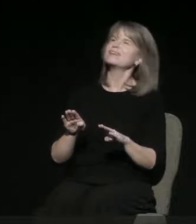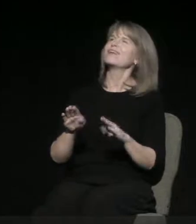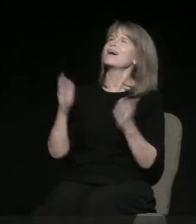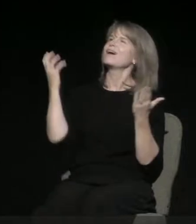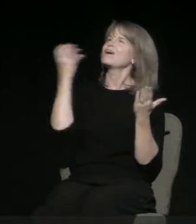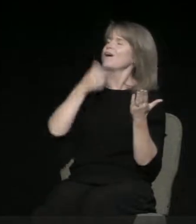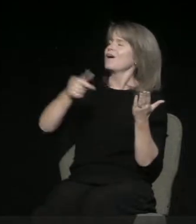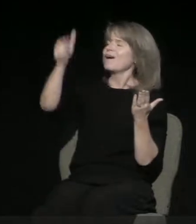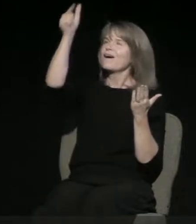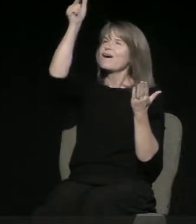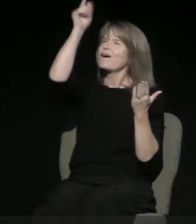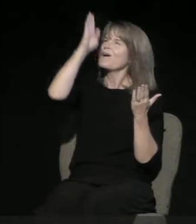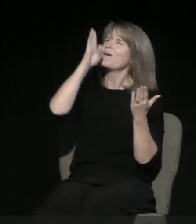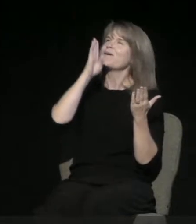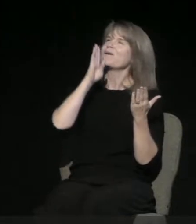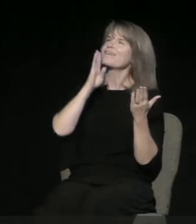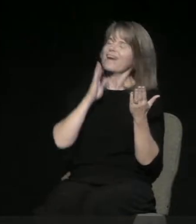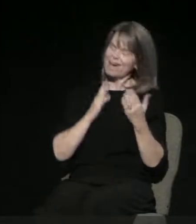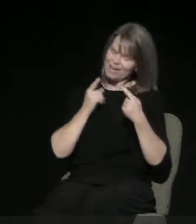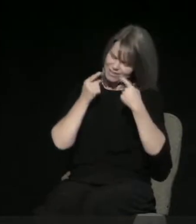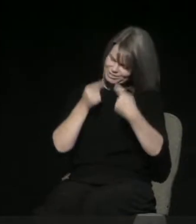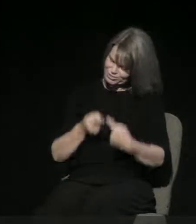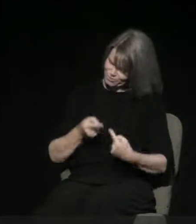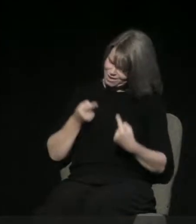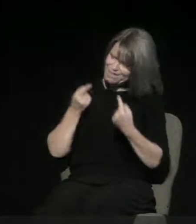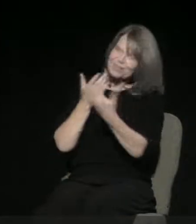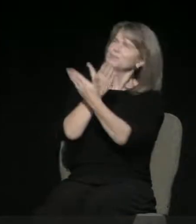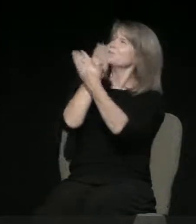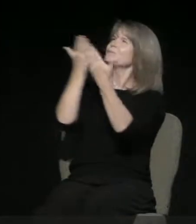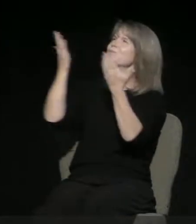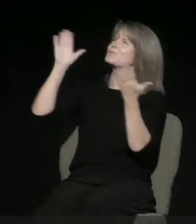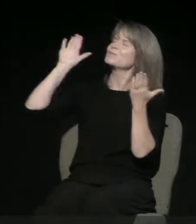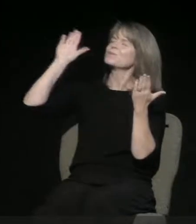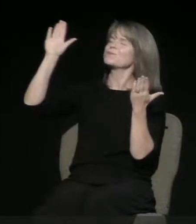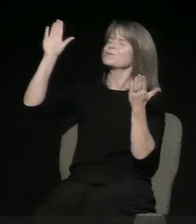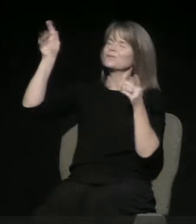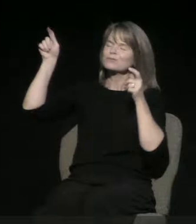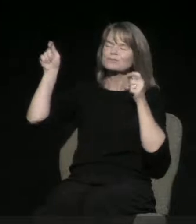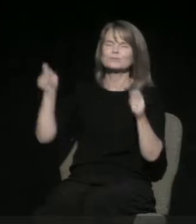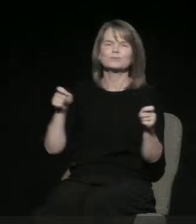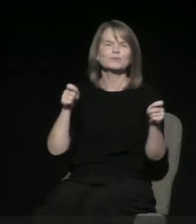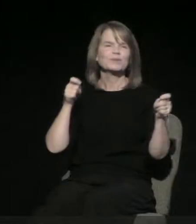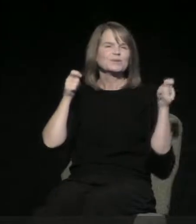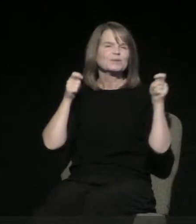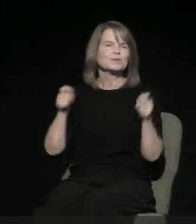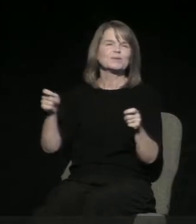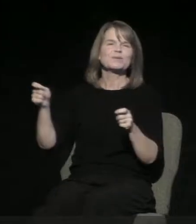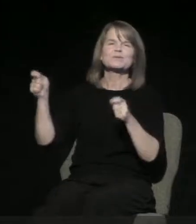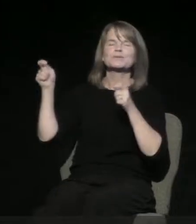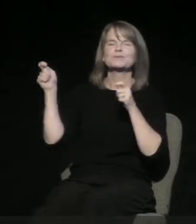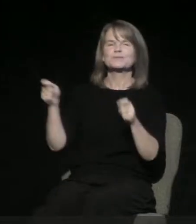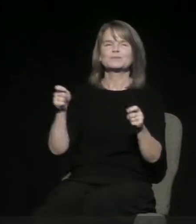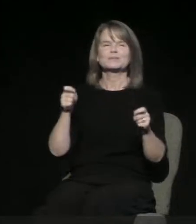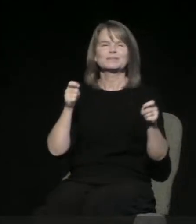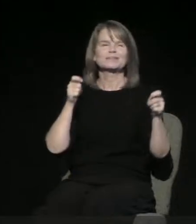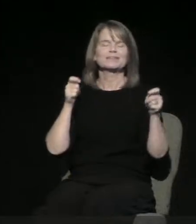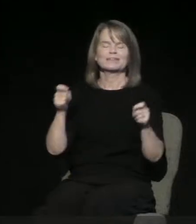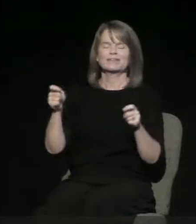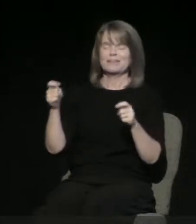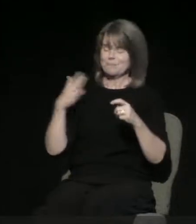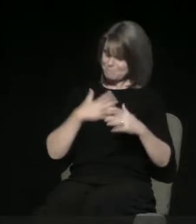hands lifted high, oh God, the battle belongs to you. Every